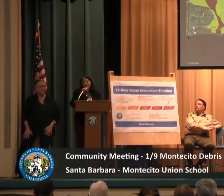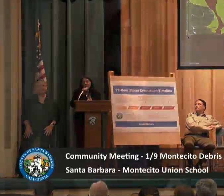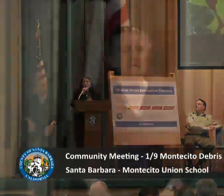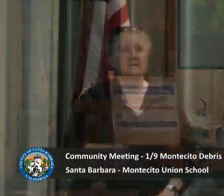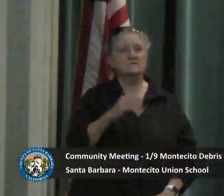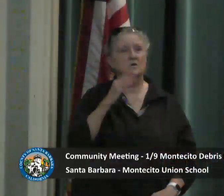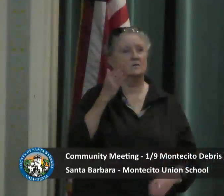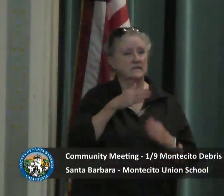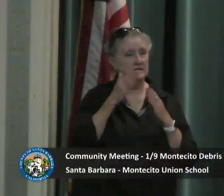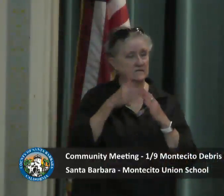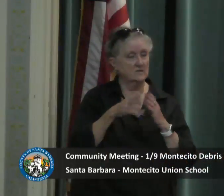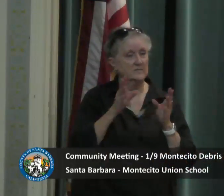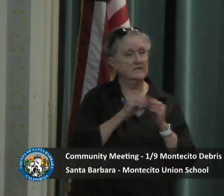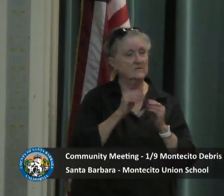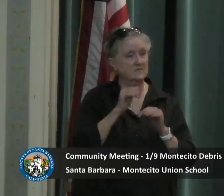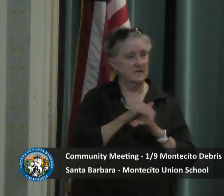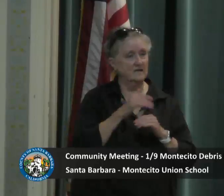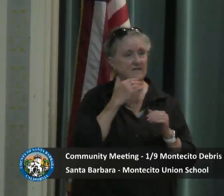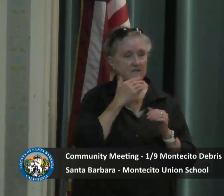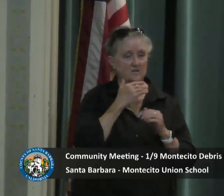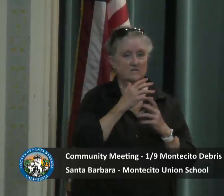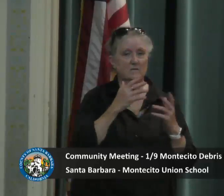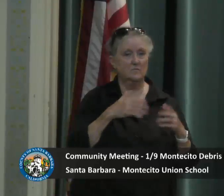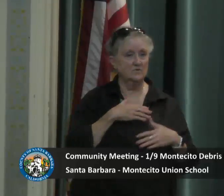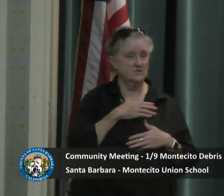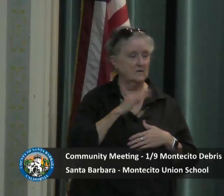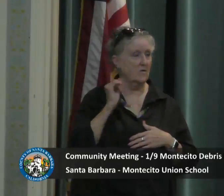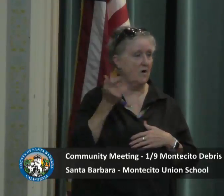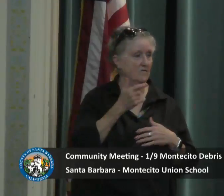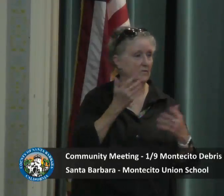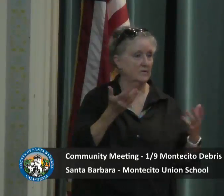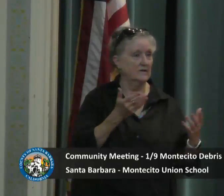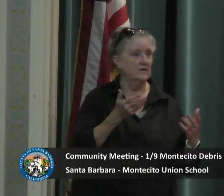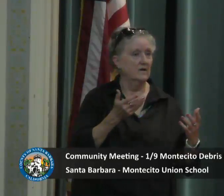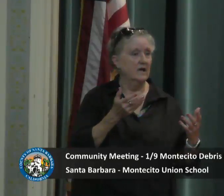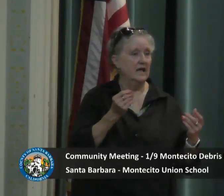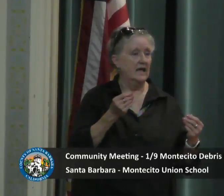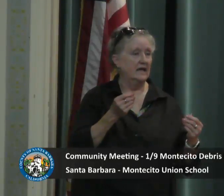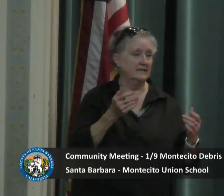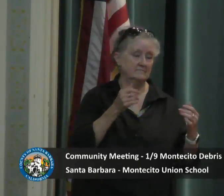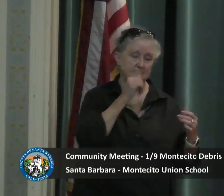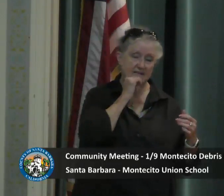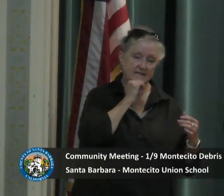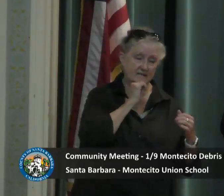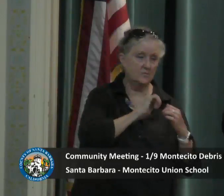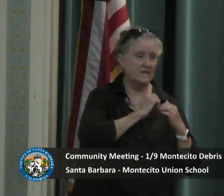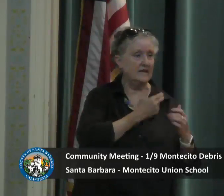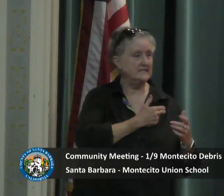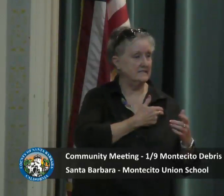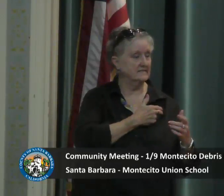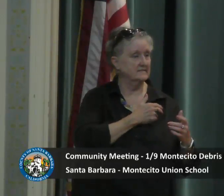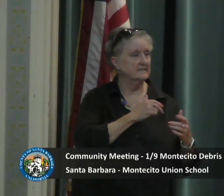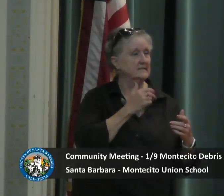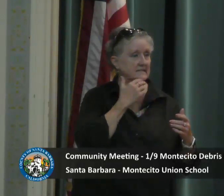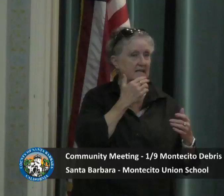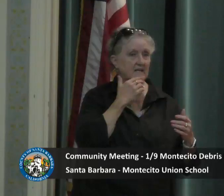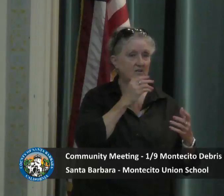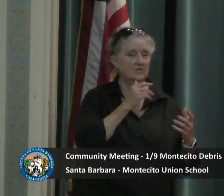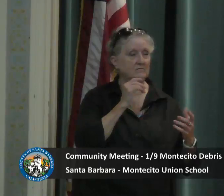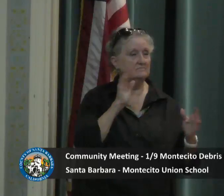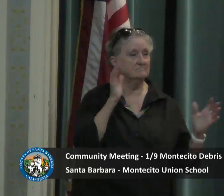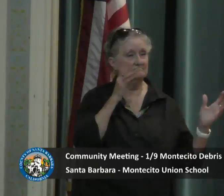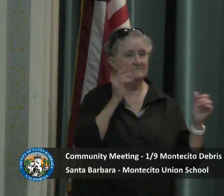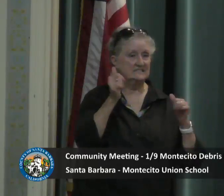So this concludes the meeting tonight. We appreciate everyone for being here and hanging in there with us. Give yourselves a